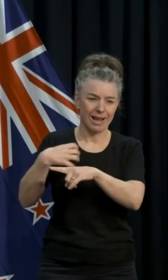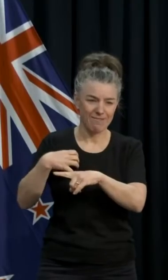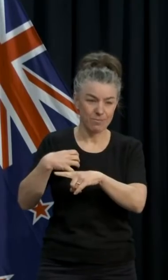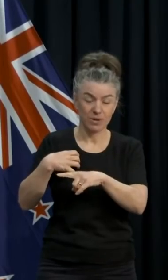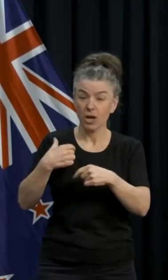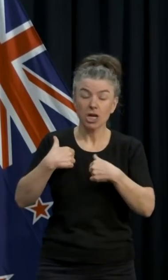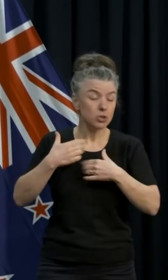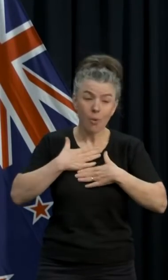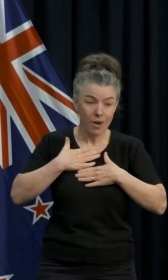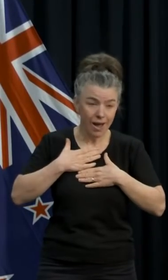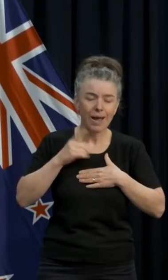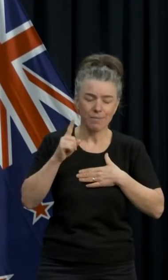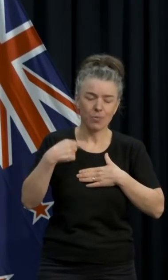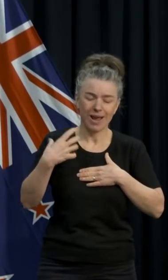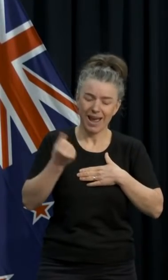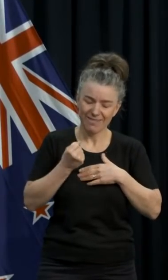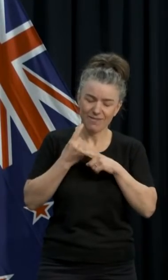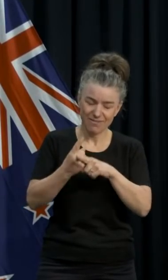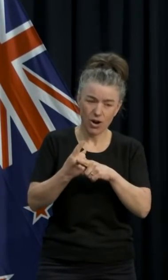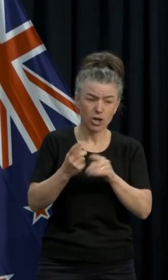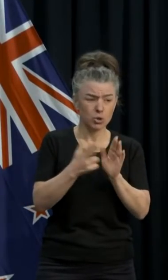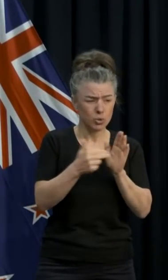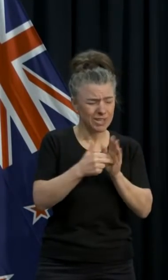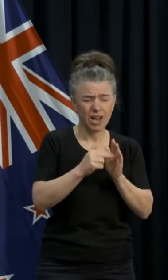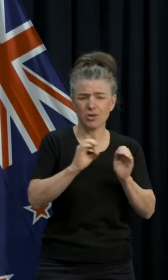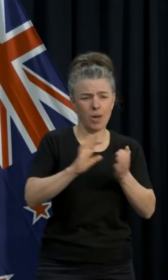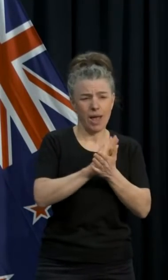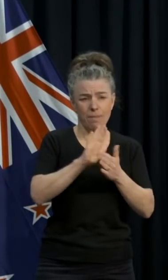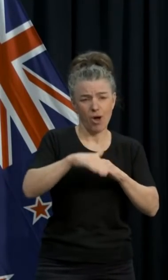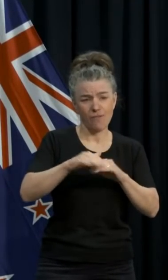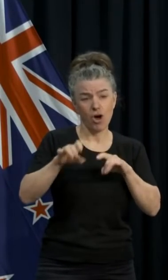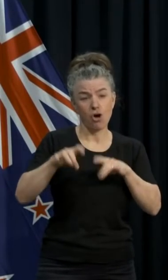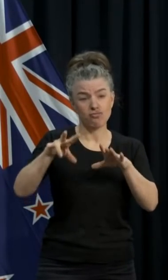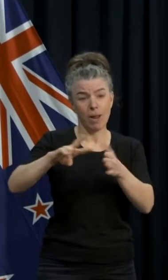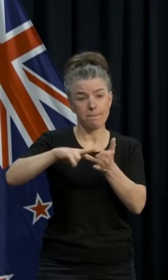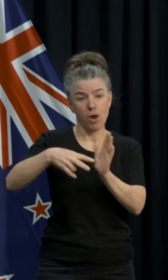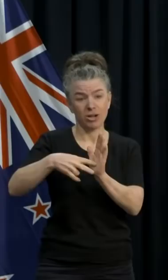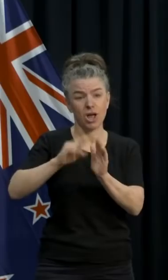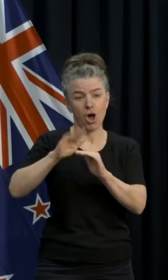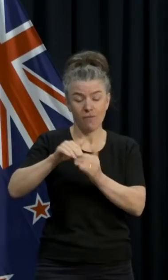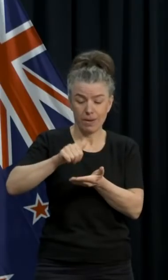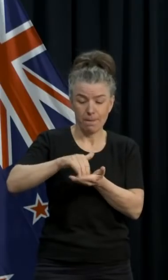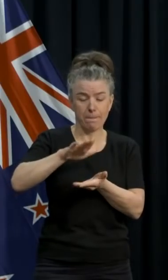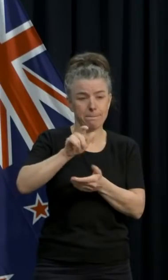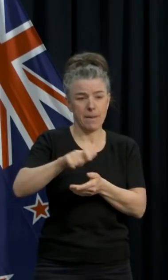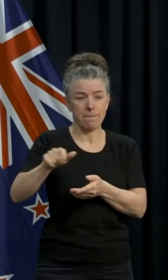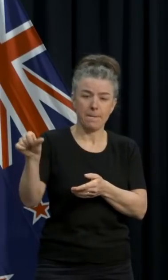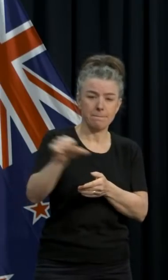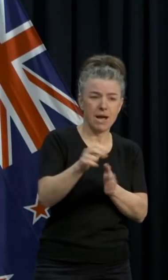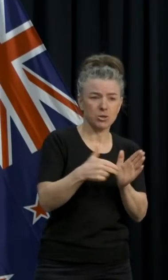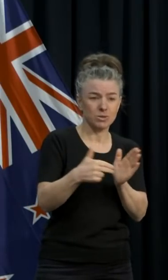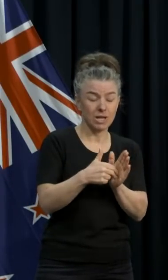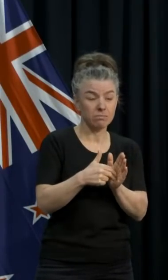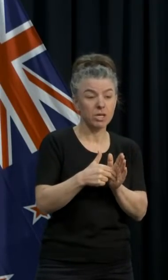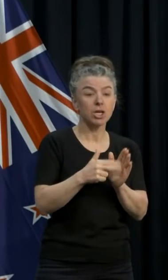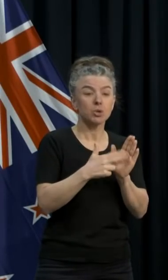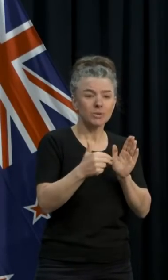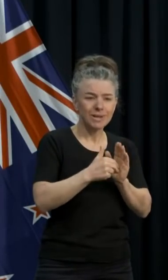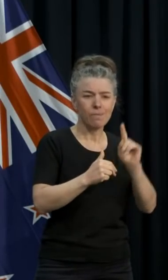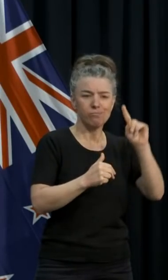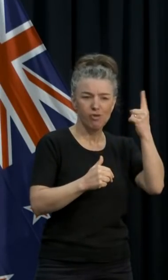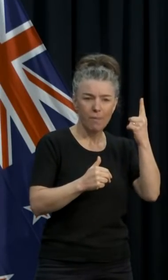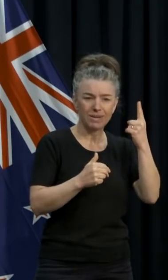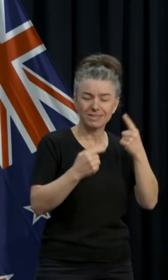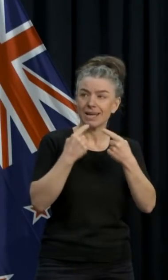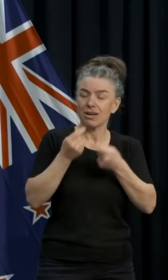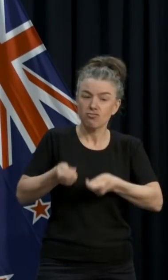New Zealand is disappointed with the policy overall. It's something that the Prime Minister has raised several times with the Prime Minister of Australia. We don't agree with the